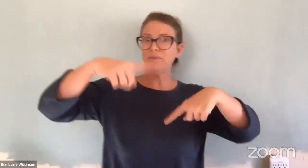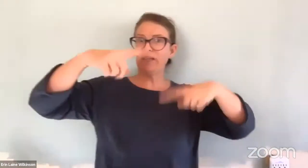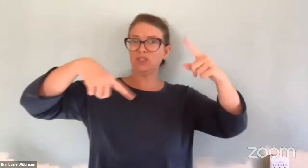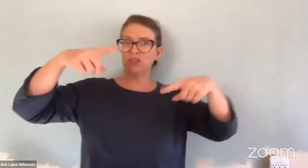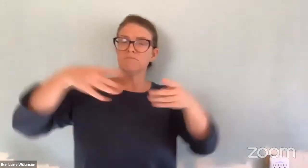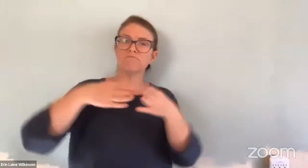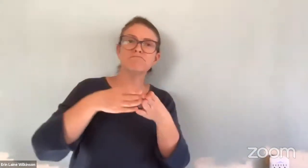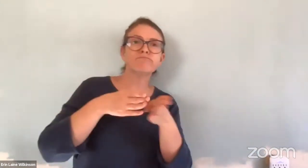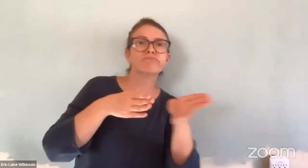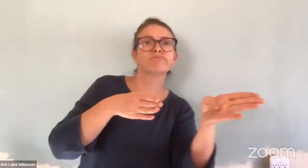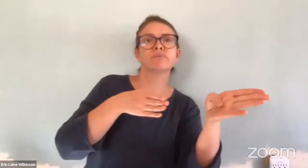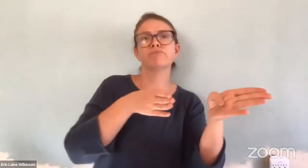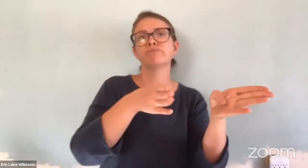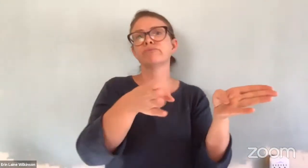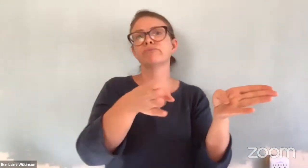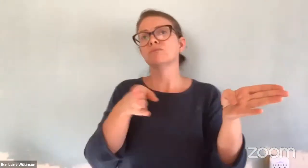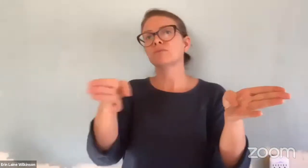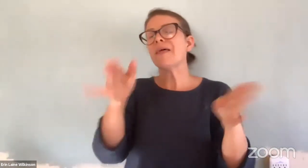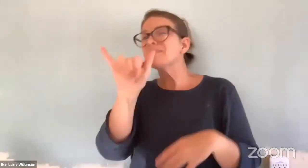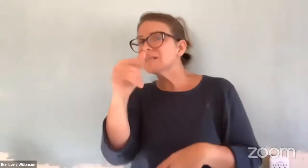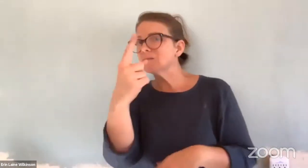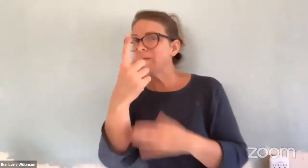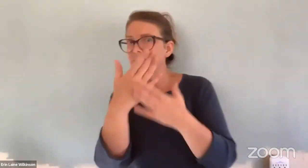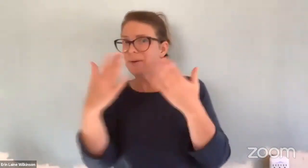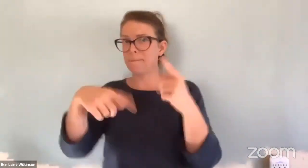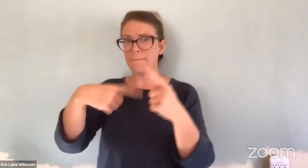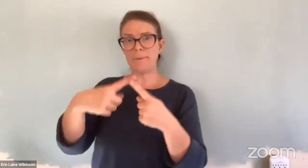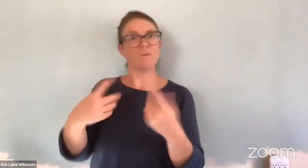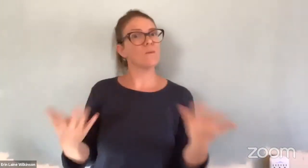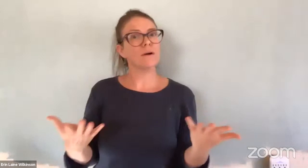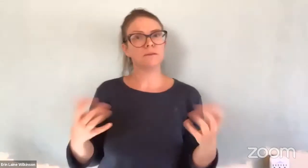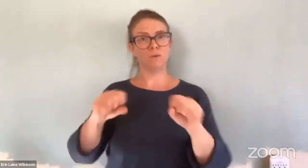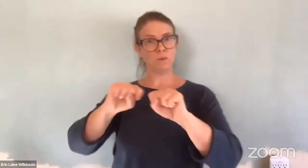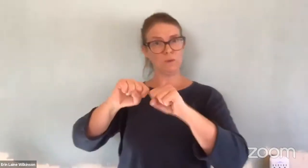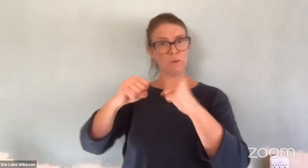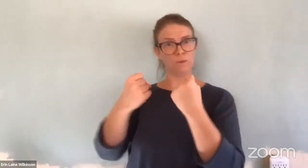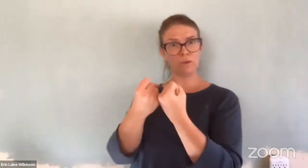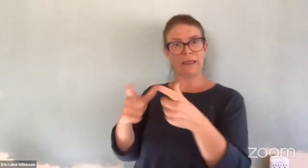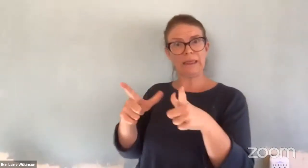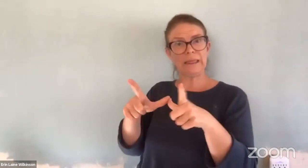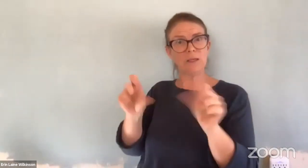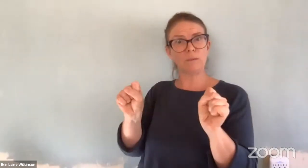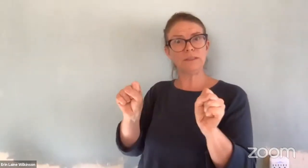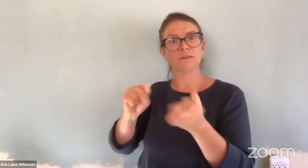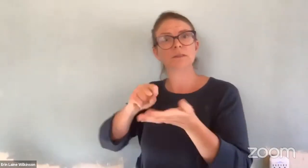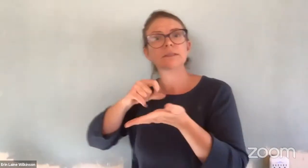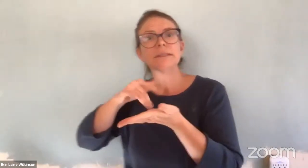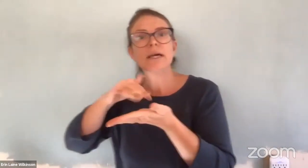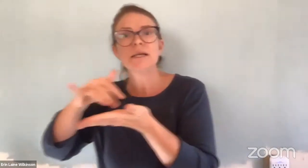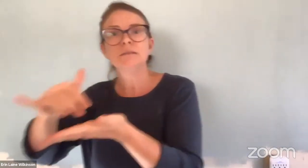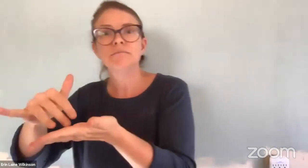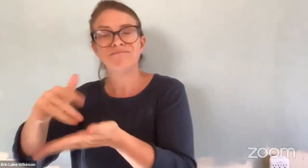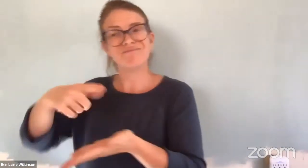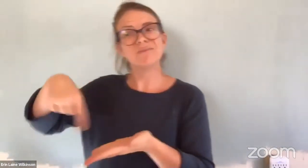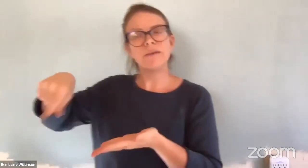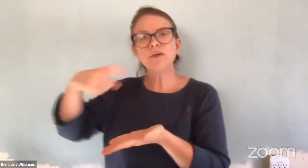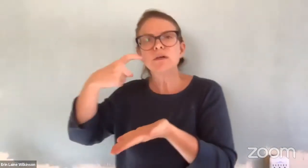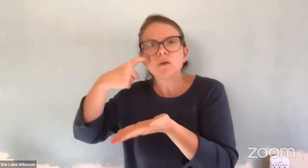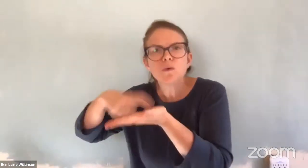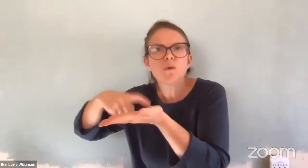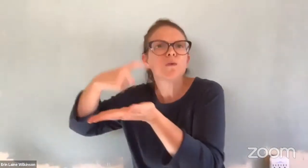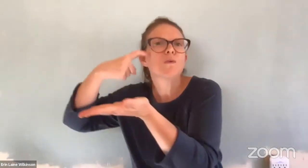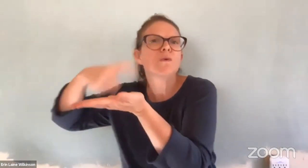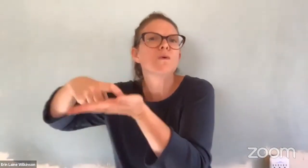an understanding of language change as well as language variations. And I think that's something that